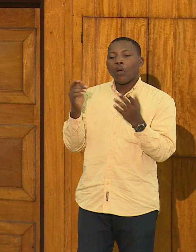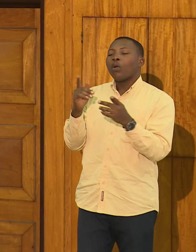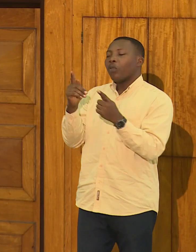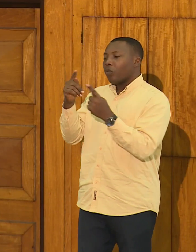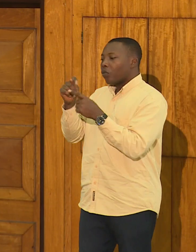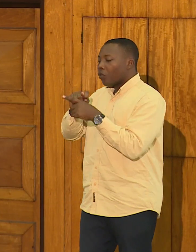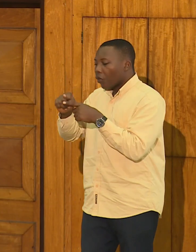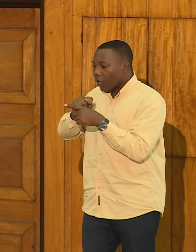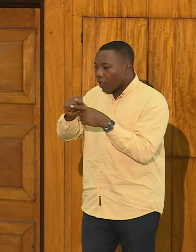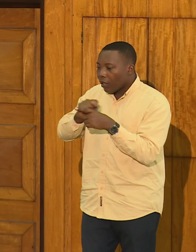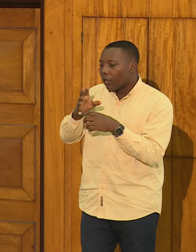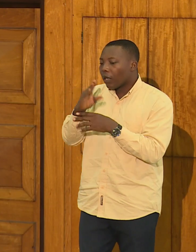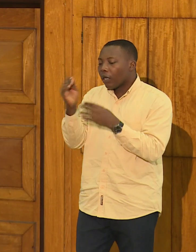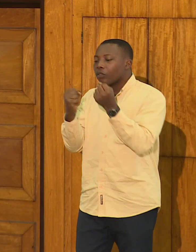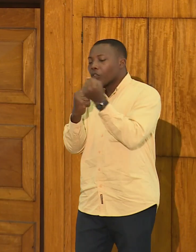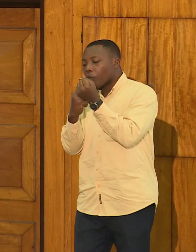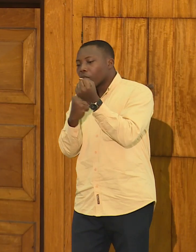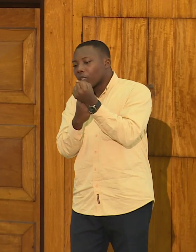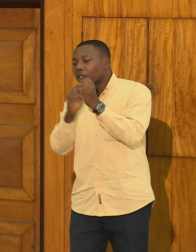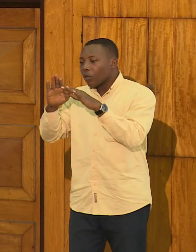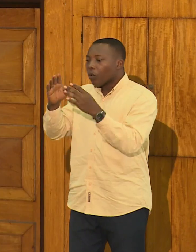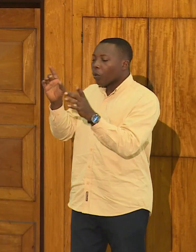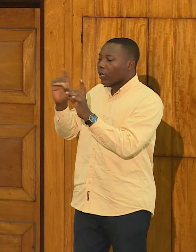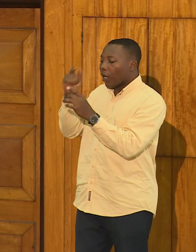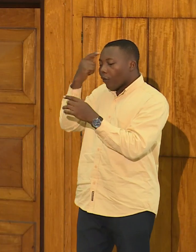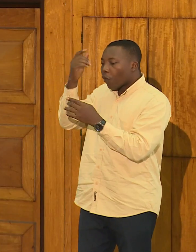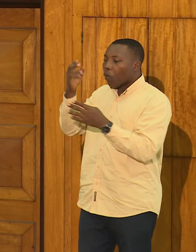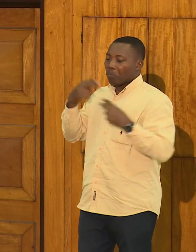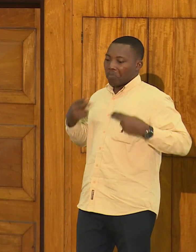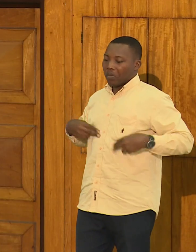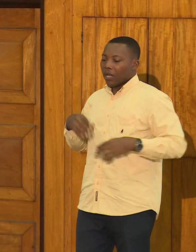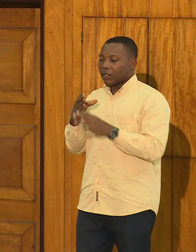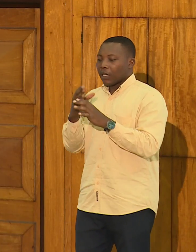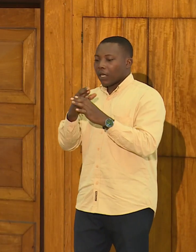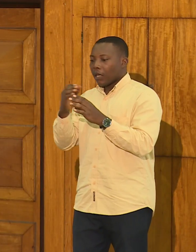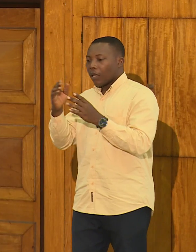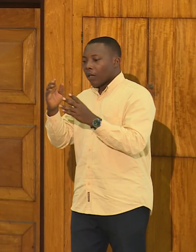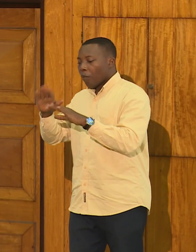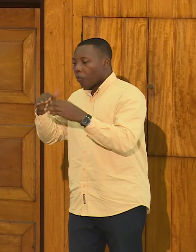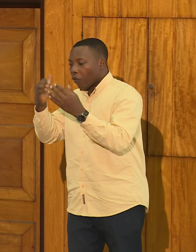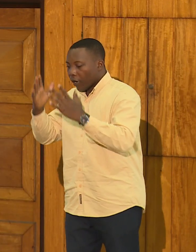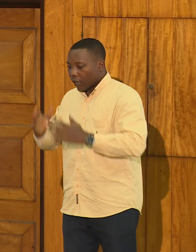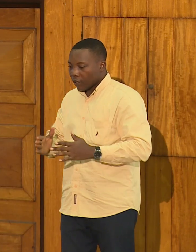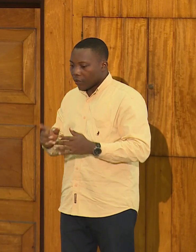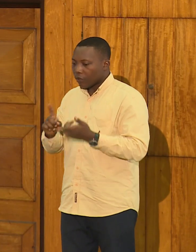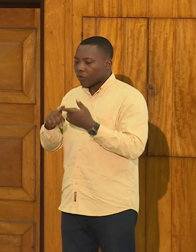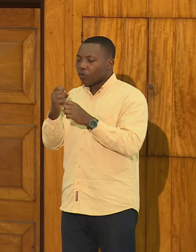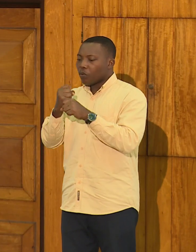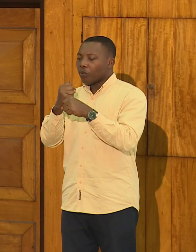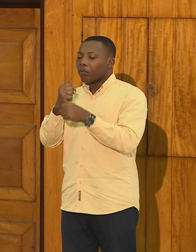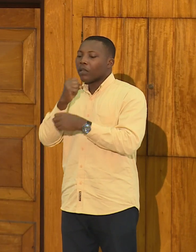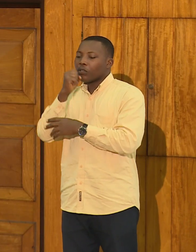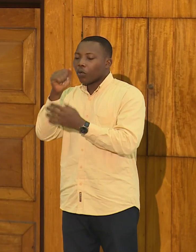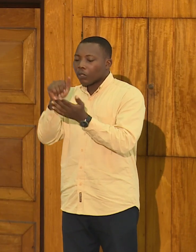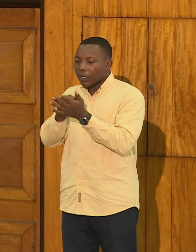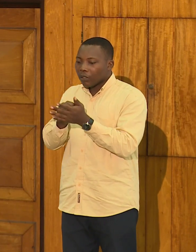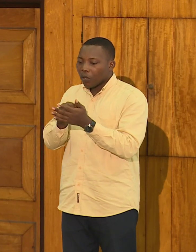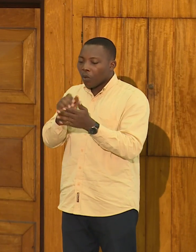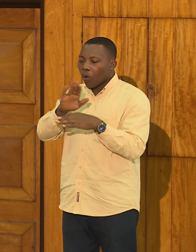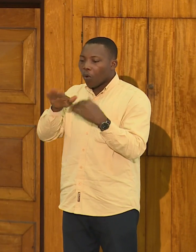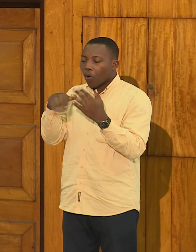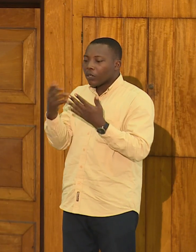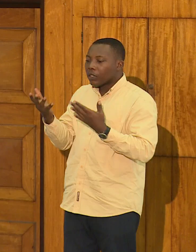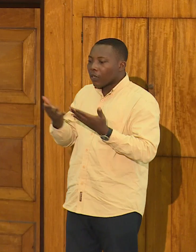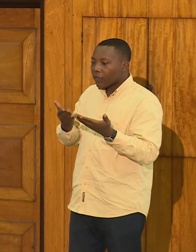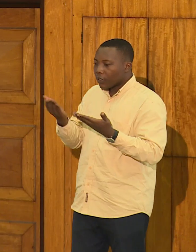also conducted for healthcare providers, with the main thrust of ensuring that they were offering youth-friendly services. Then